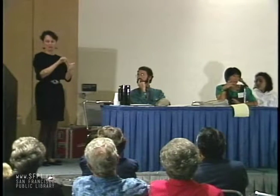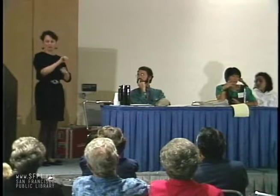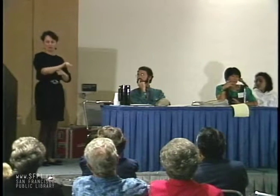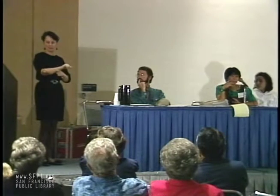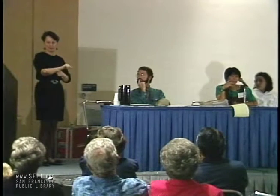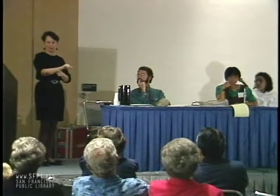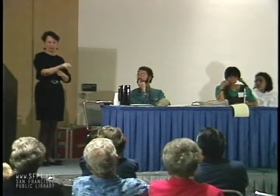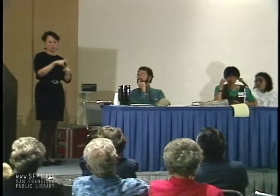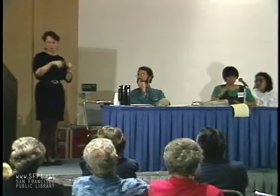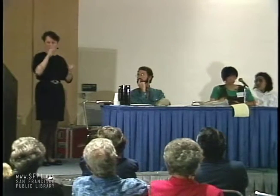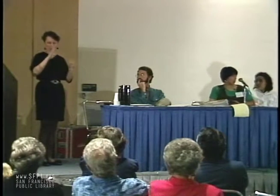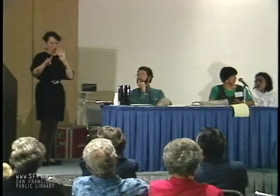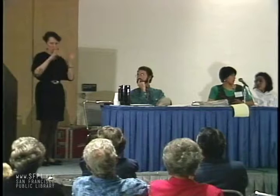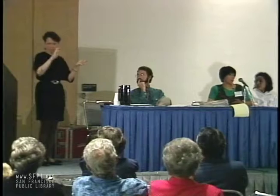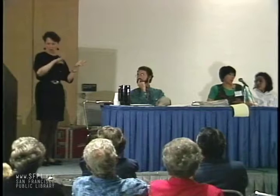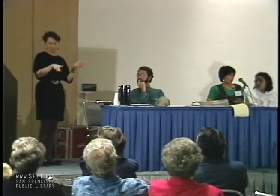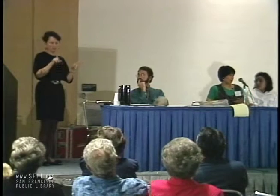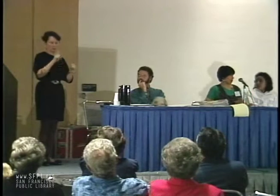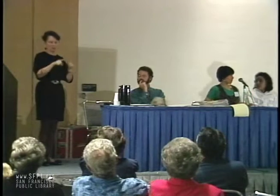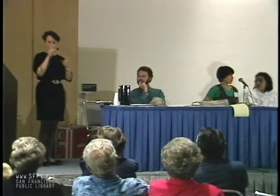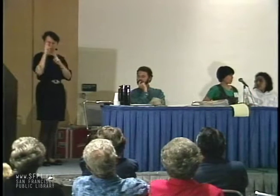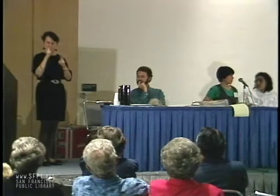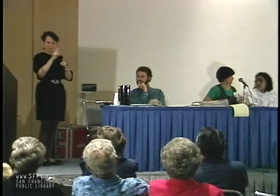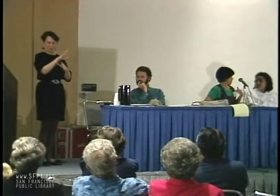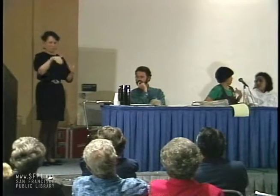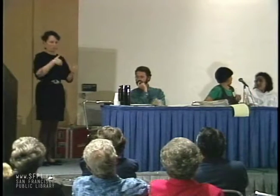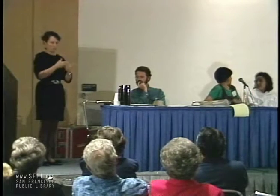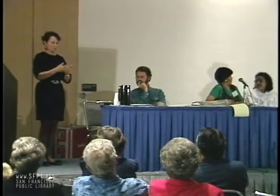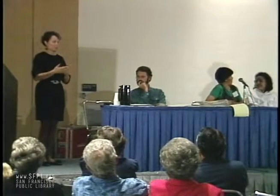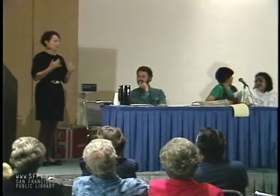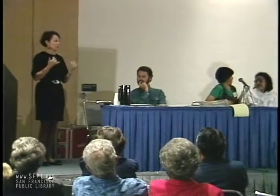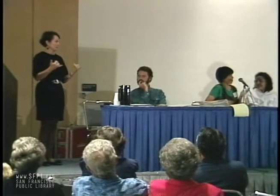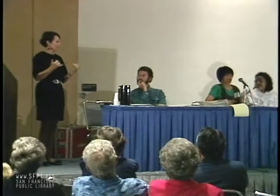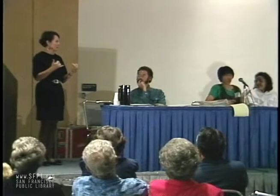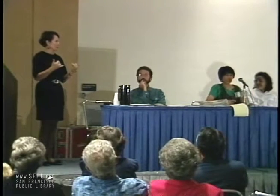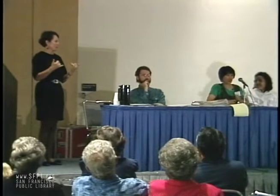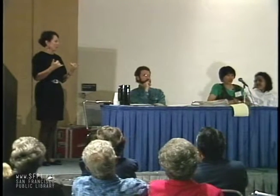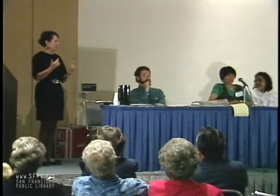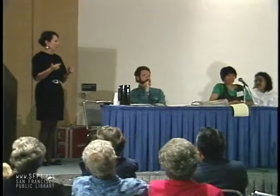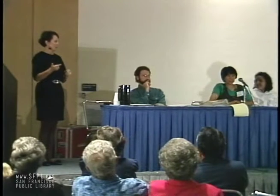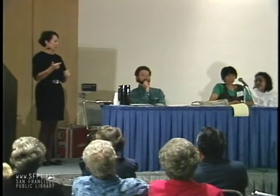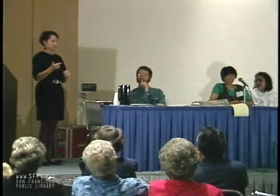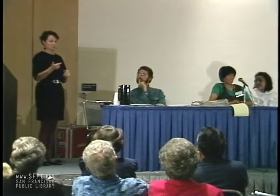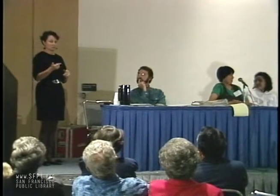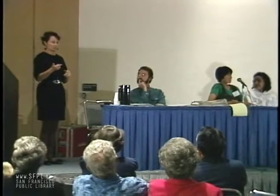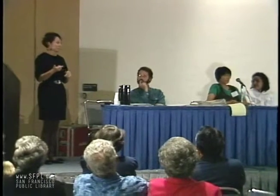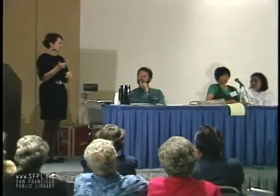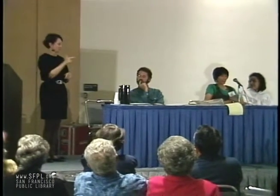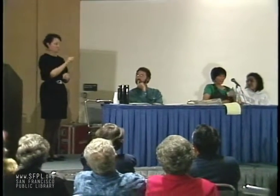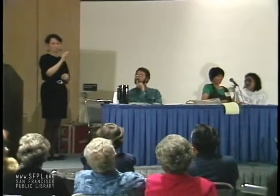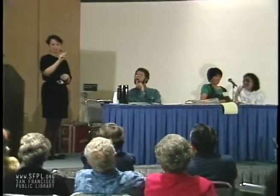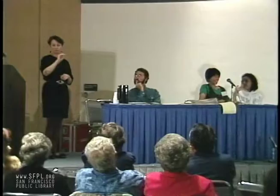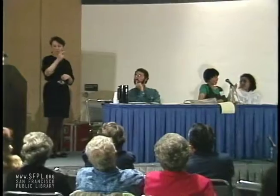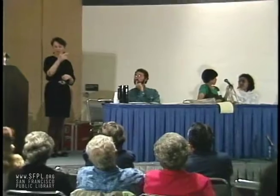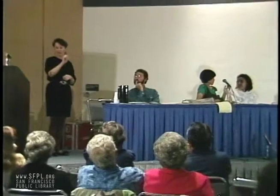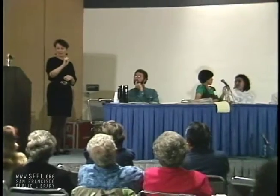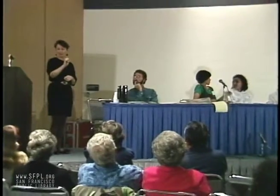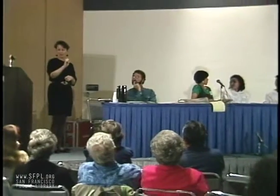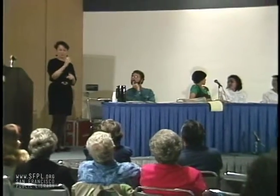it. Okay, I'm going to go ahead and, Maggie's already been introduced, so I will let her take the floor. And